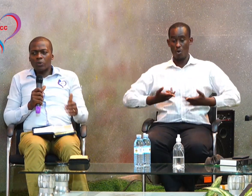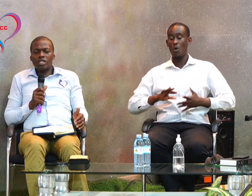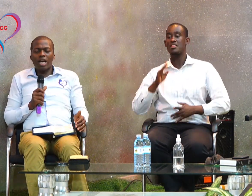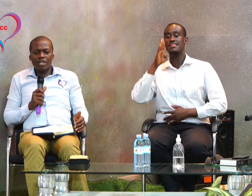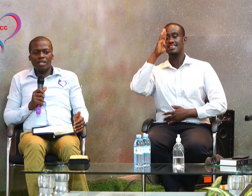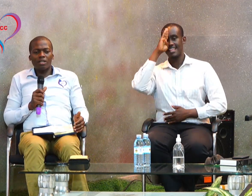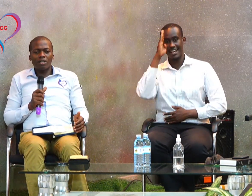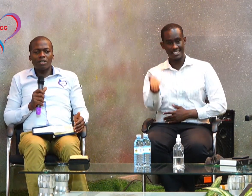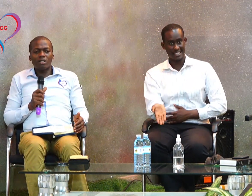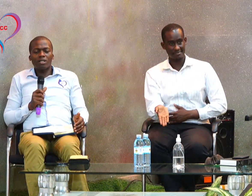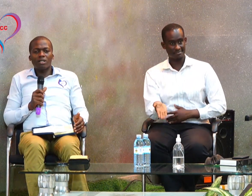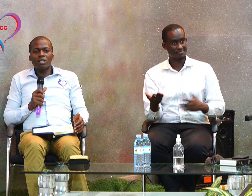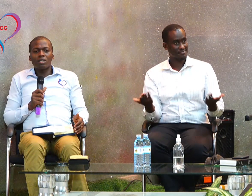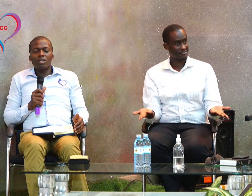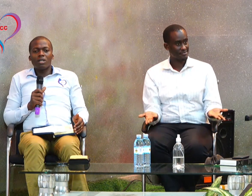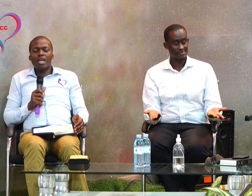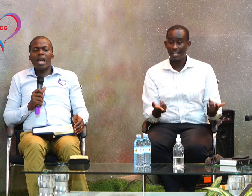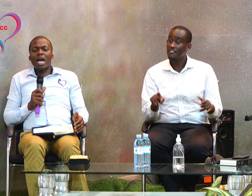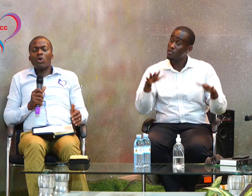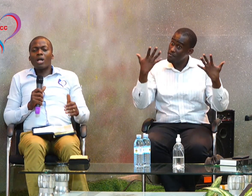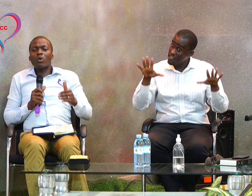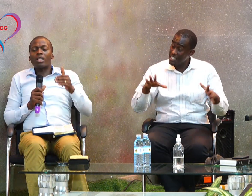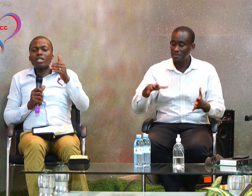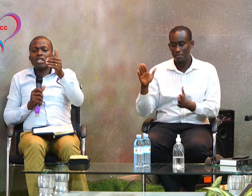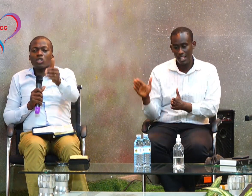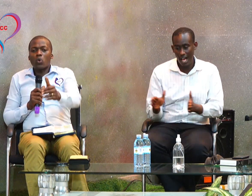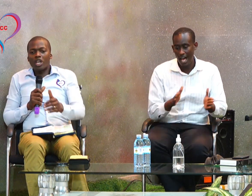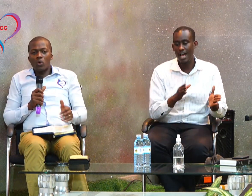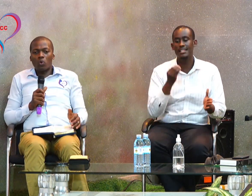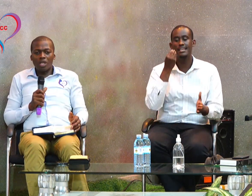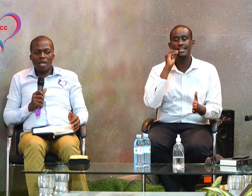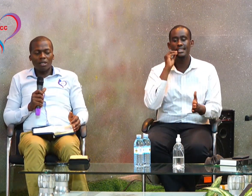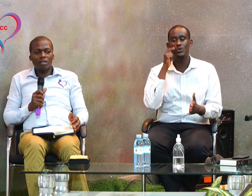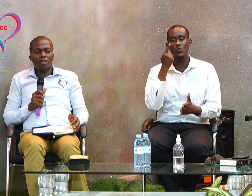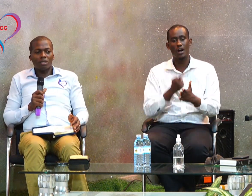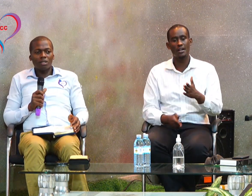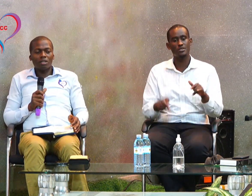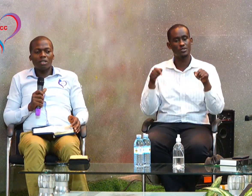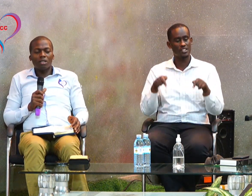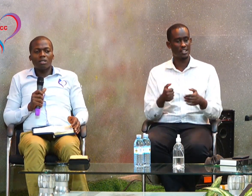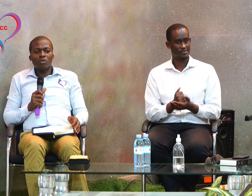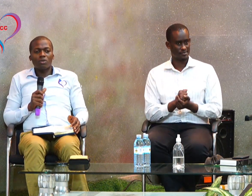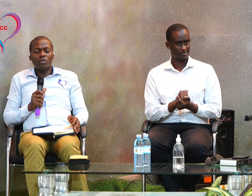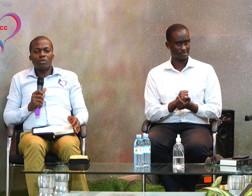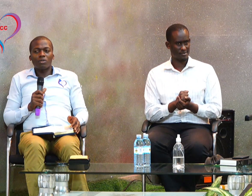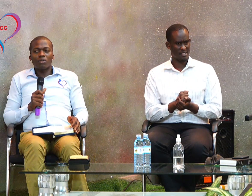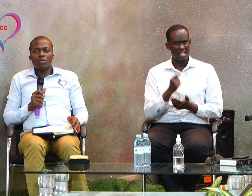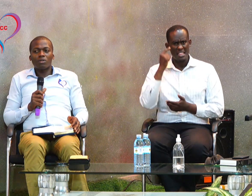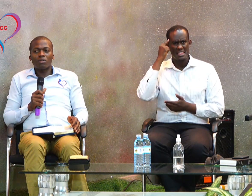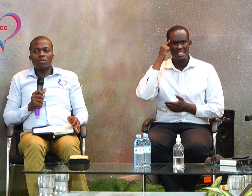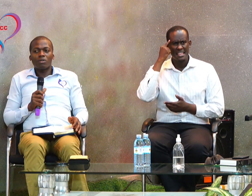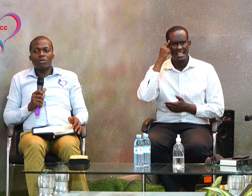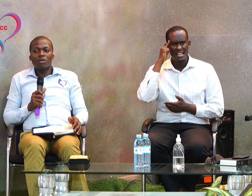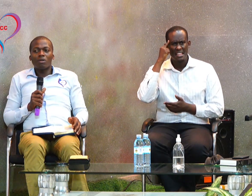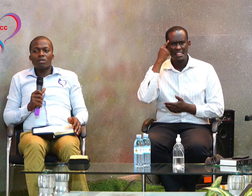Sunday. You have even planned what you are going to eat today. What makes you think that you don't need to plan for